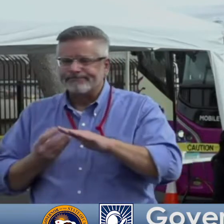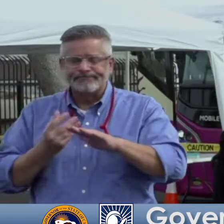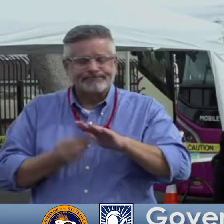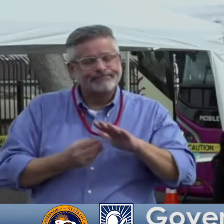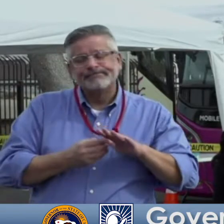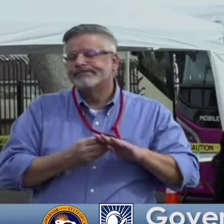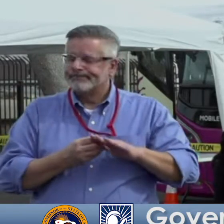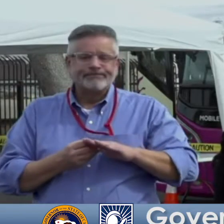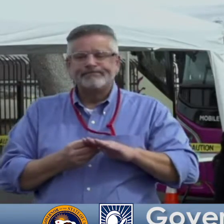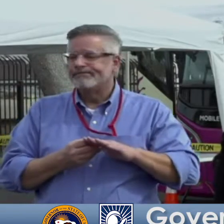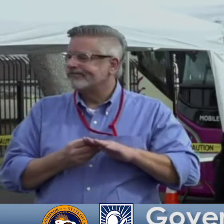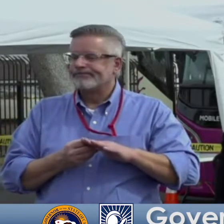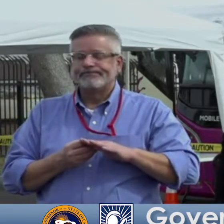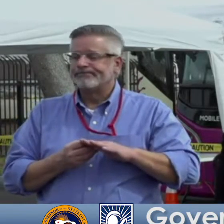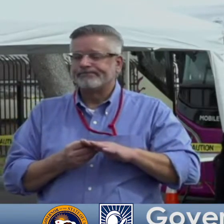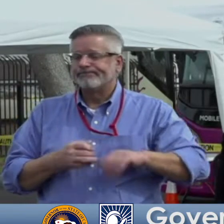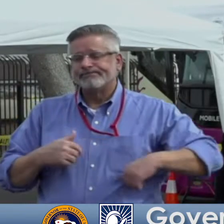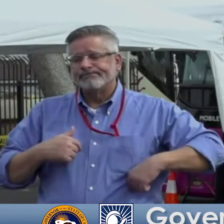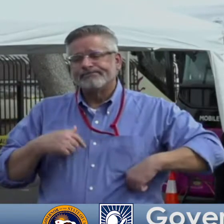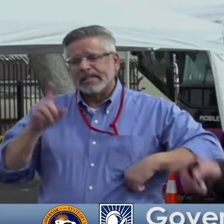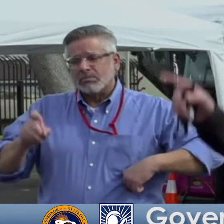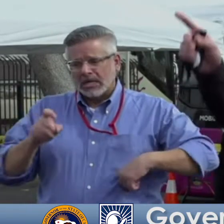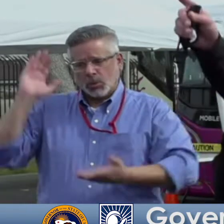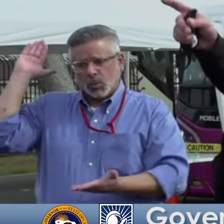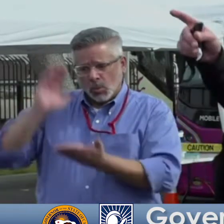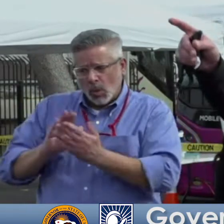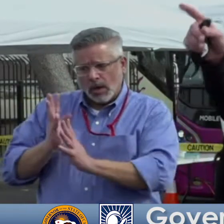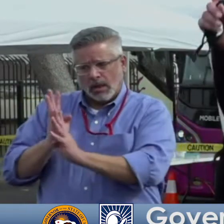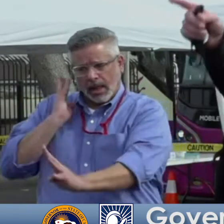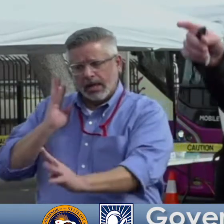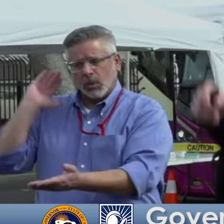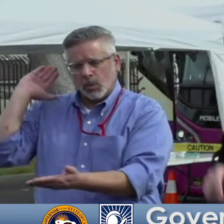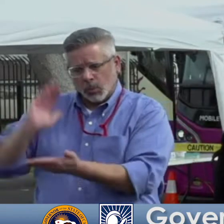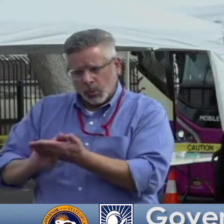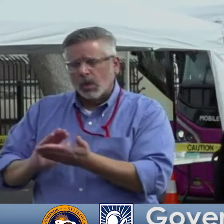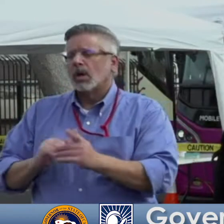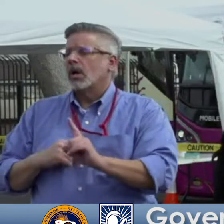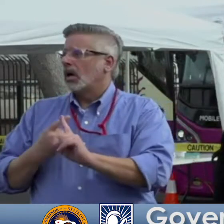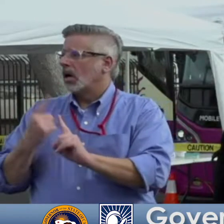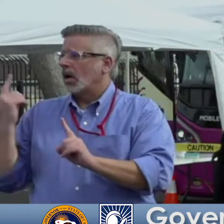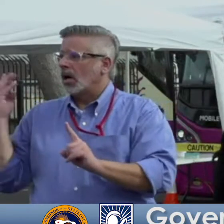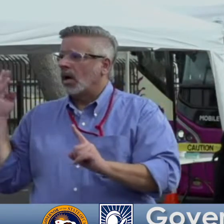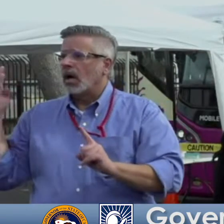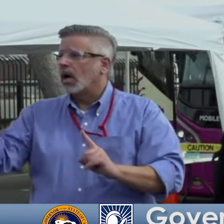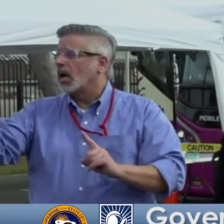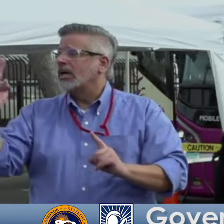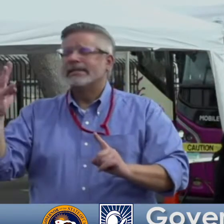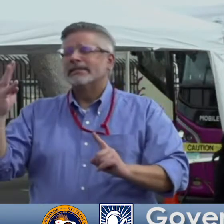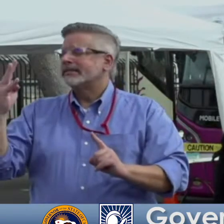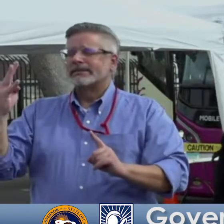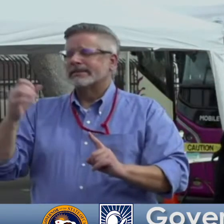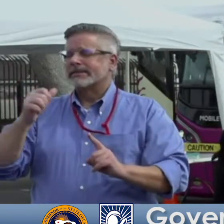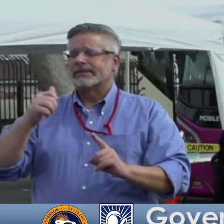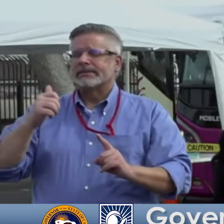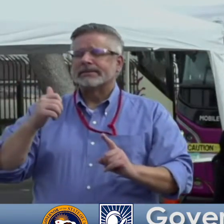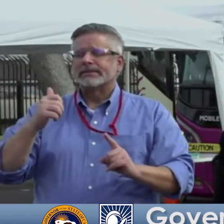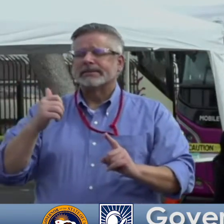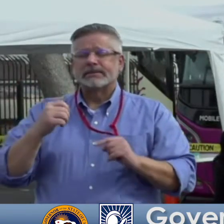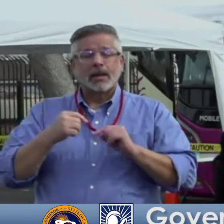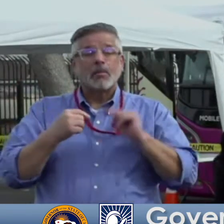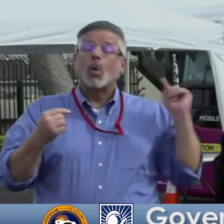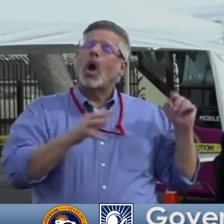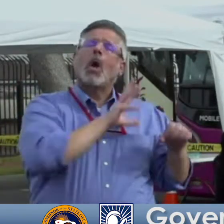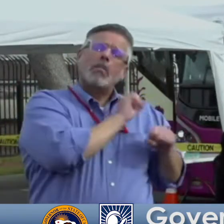see these lines. We don't want to see folks have to line up, particularly on this side of the bus, and those are walk-ins versus